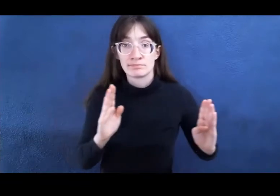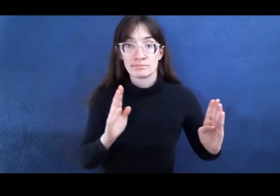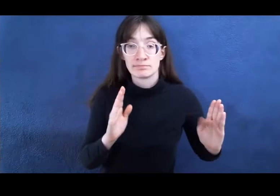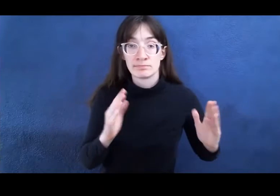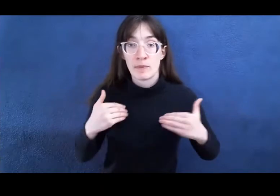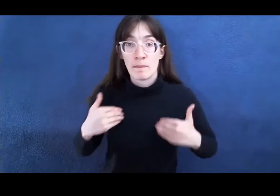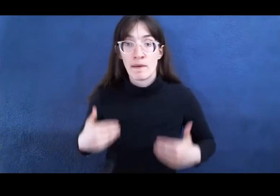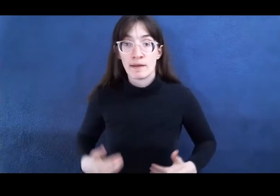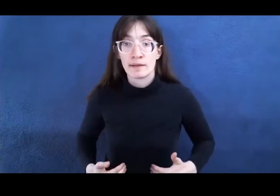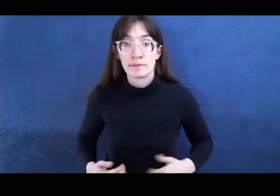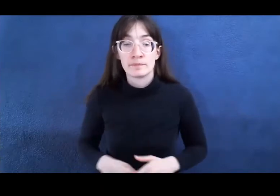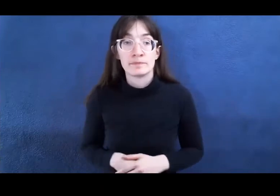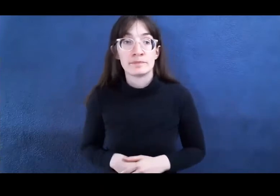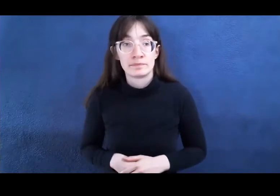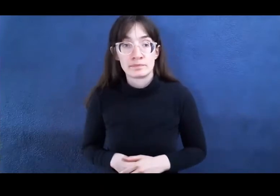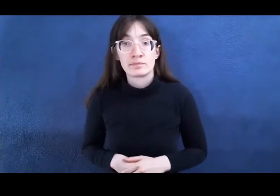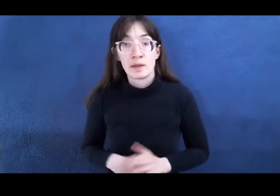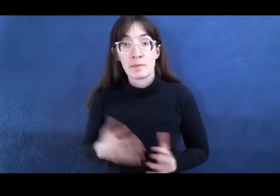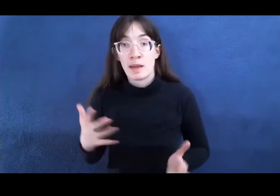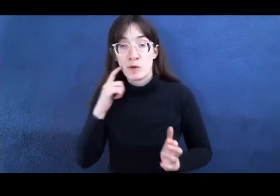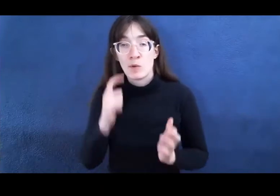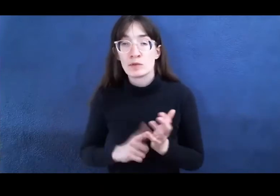is making connections.